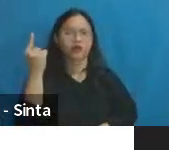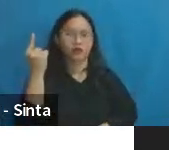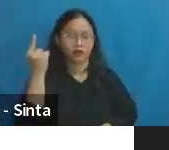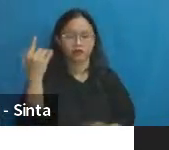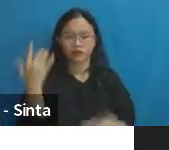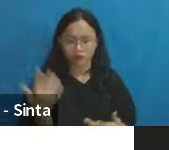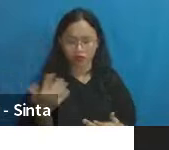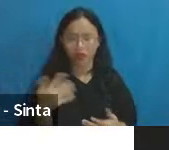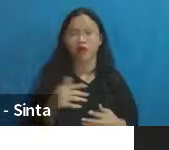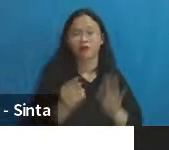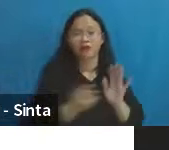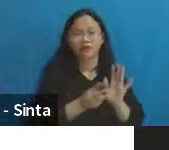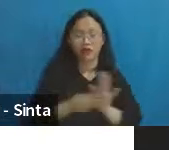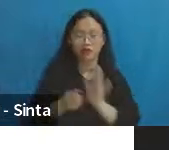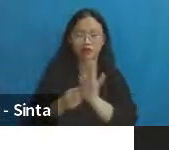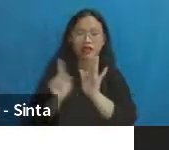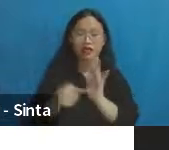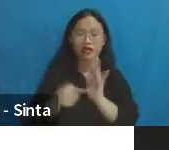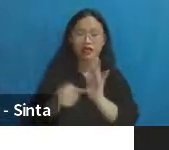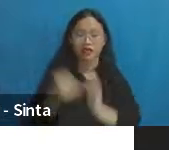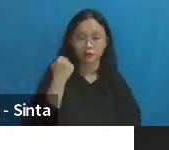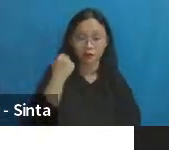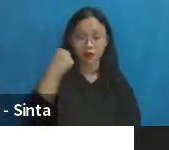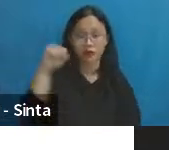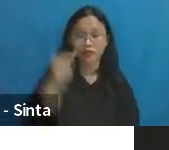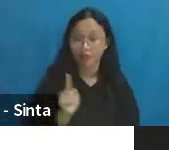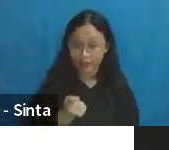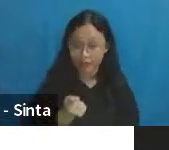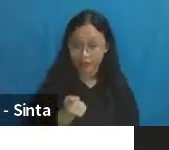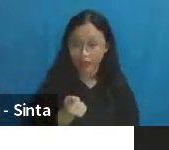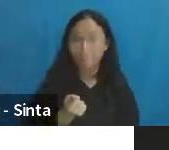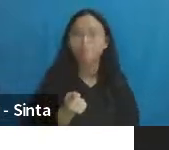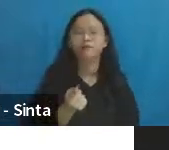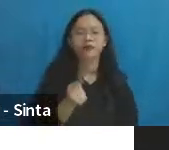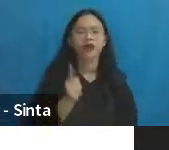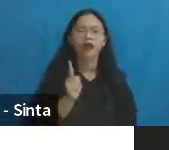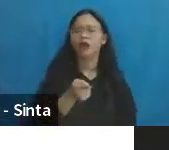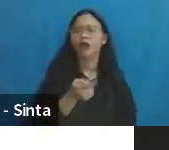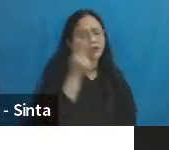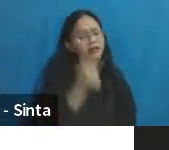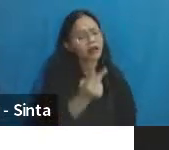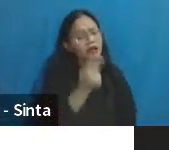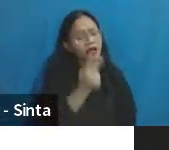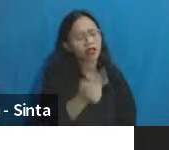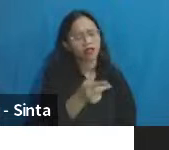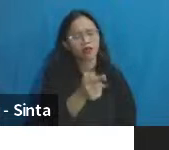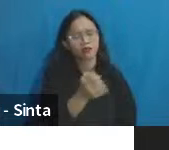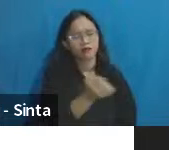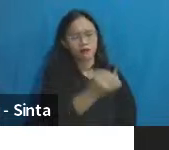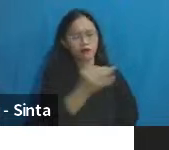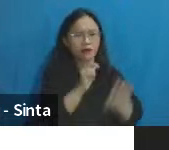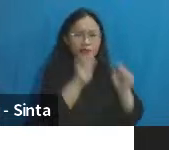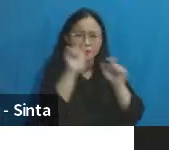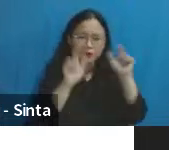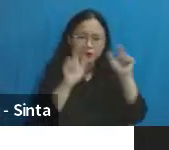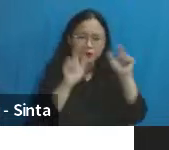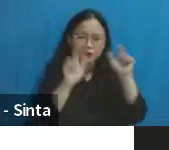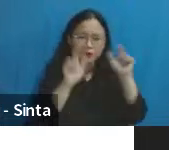and any sort of expression outside of the government's wish to